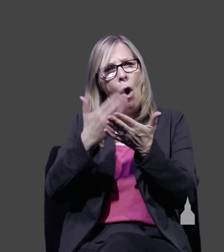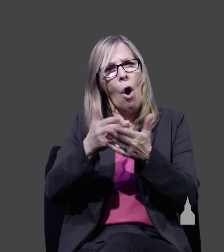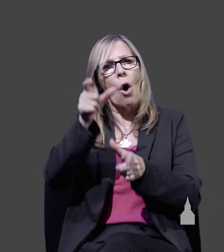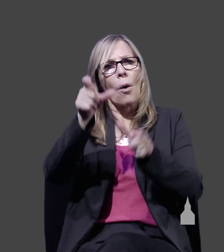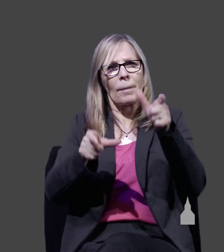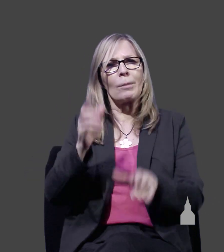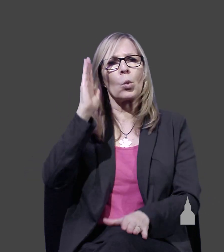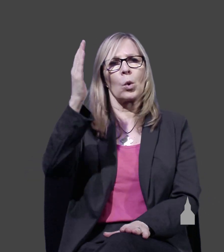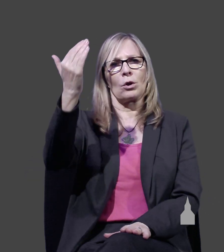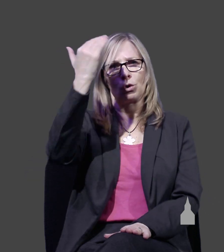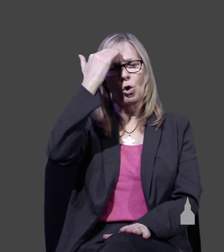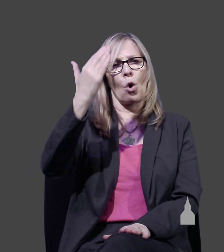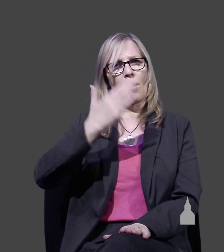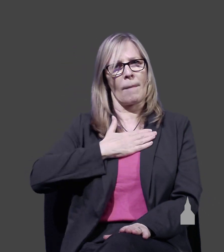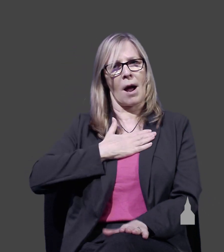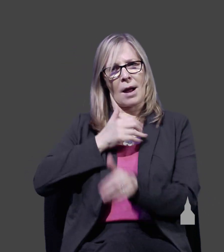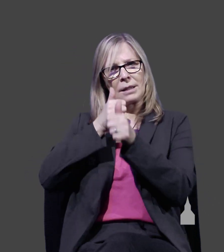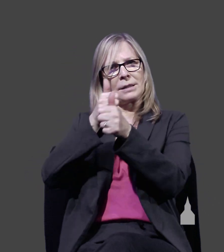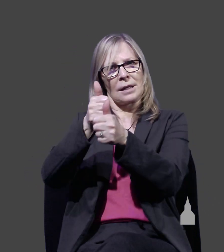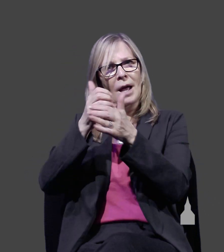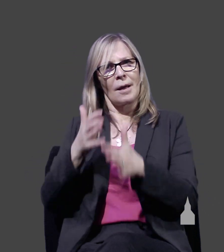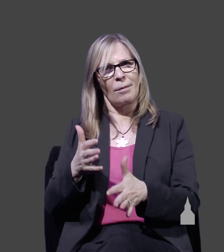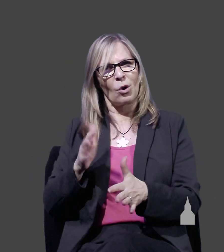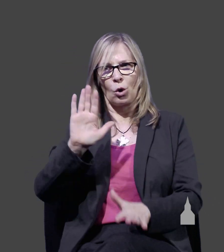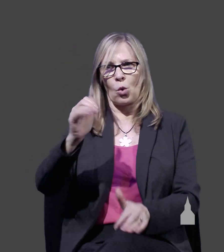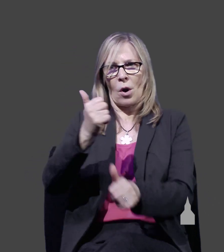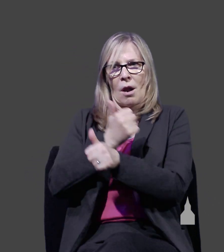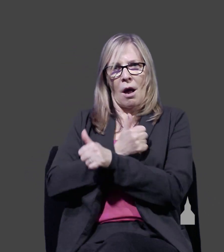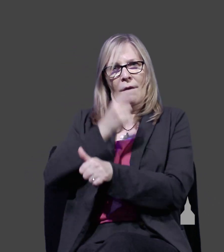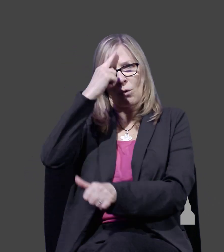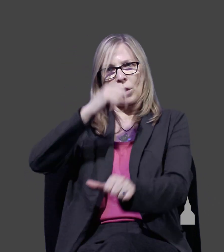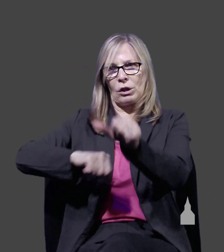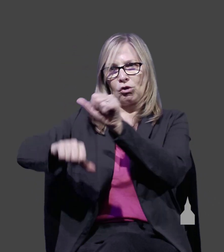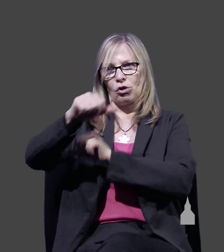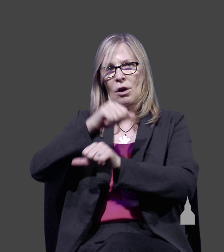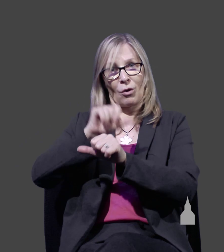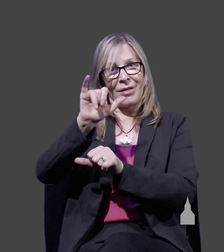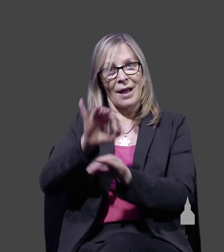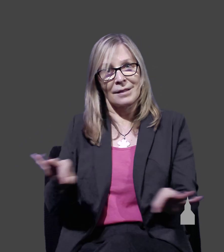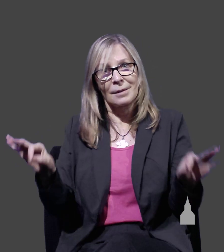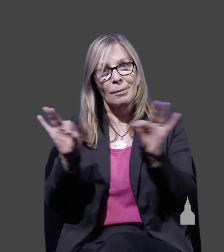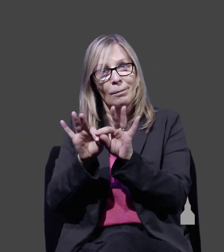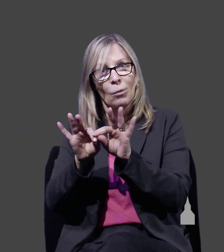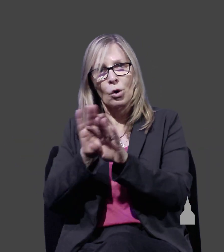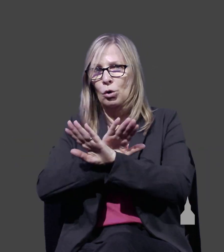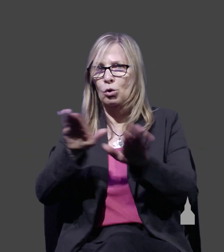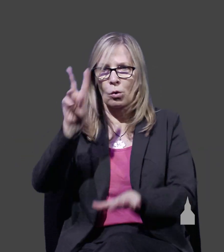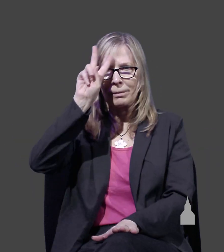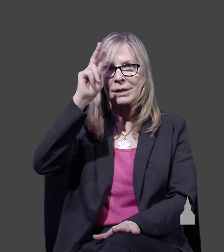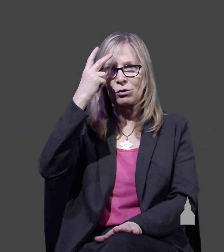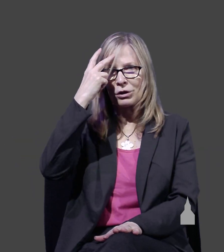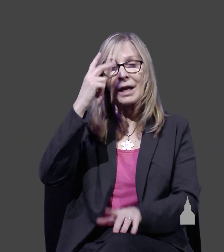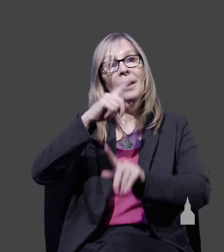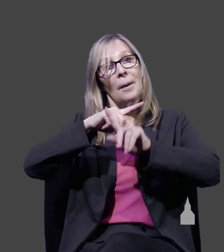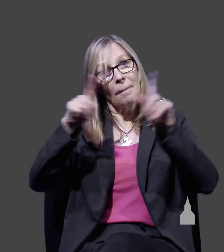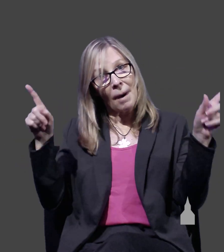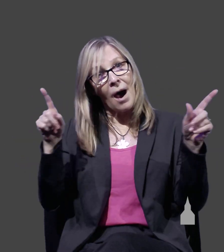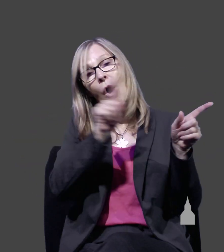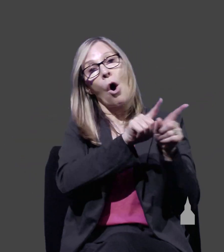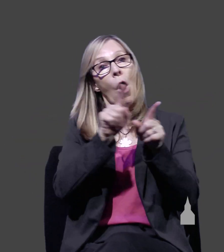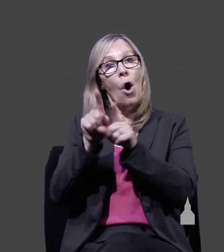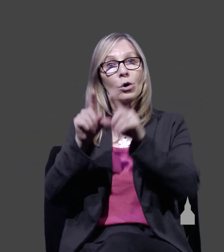By this all men will know that you're my disciples by your love for one another. So that's important. Don't misunderstand. But what they're also teaching is that